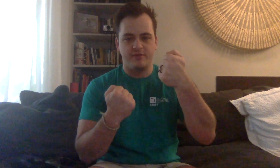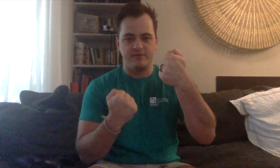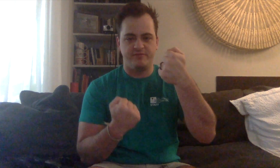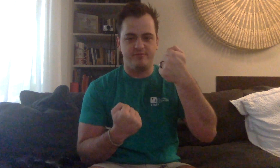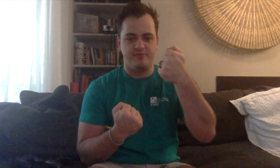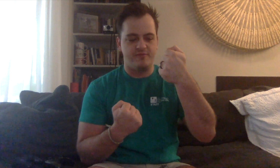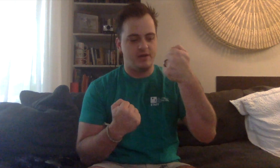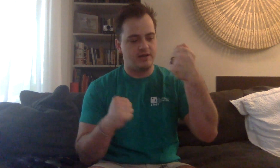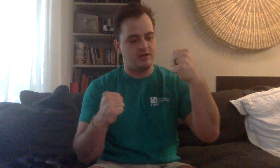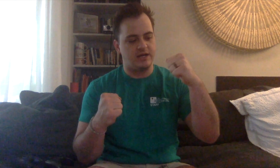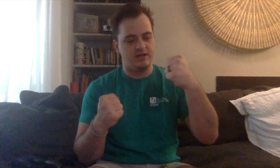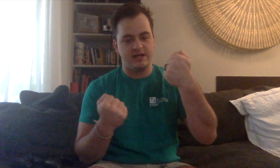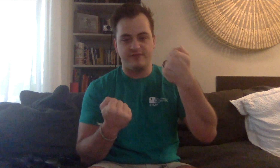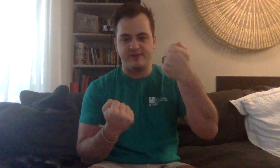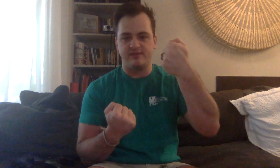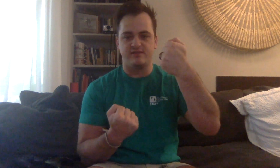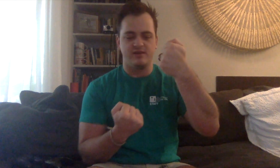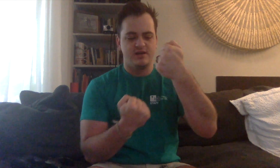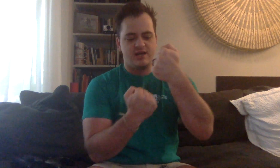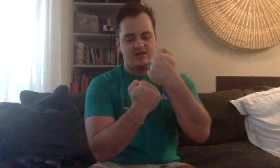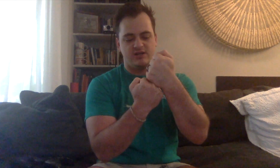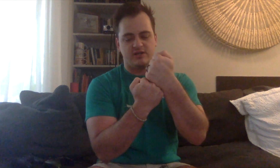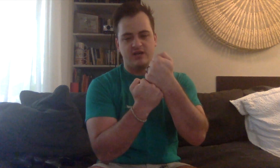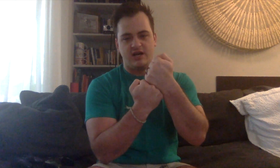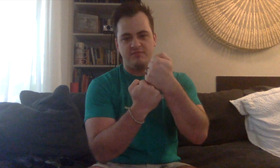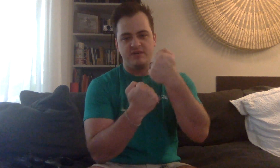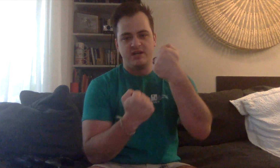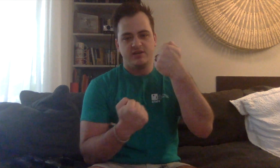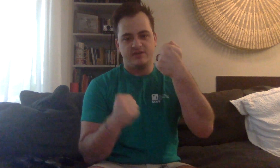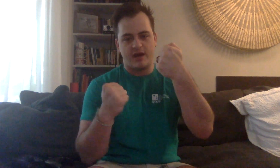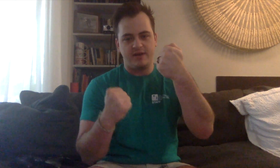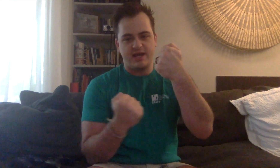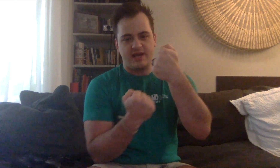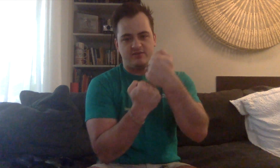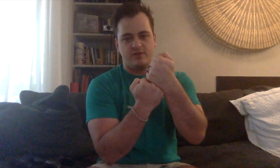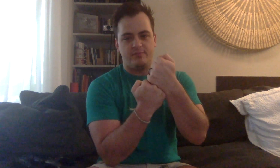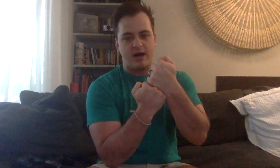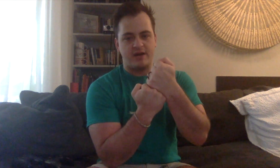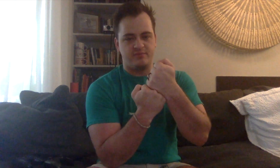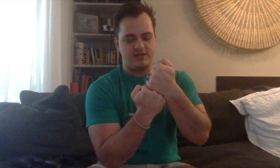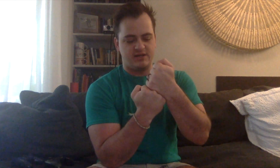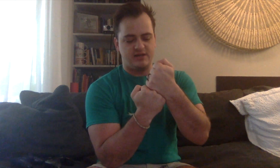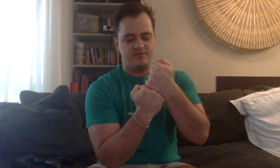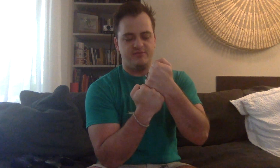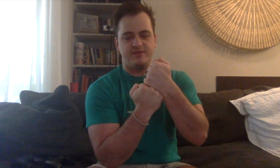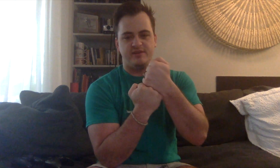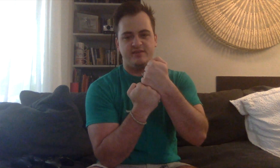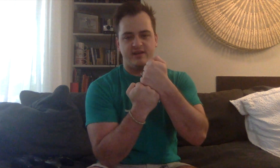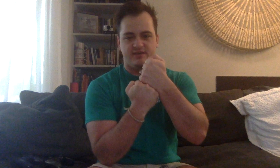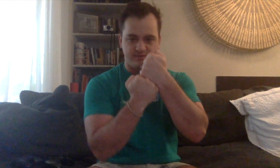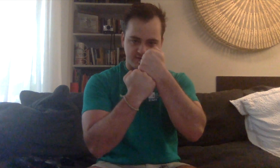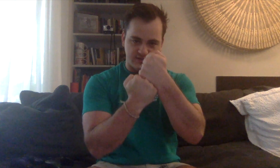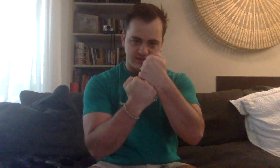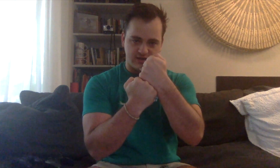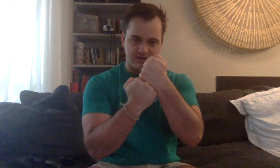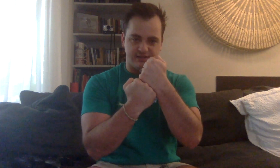them in a fist. And you're going to come dominant hand to the bottom of this hand,